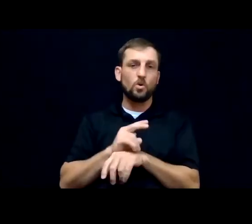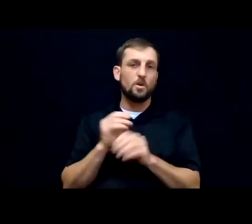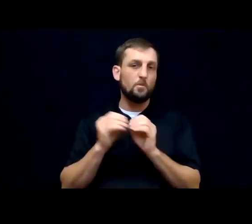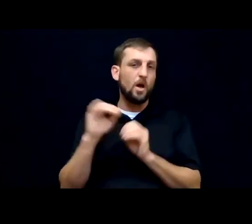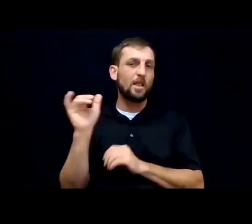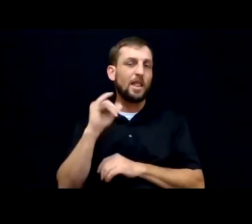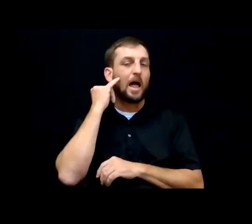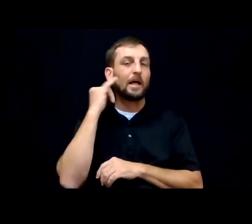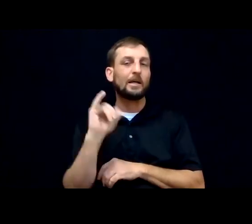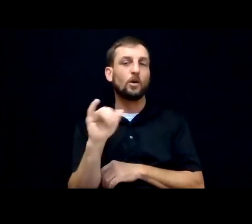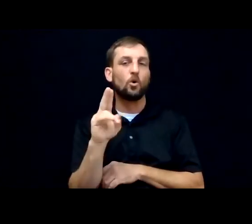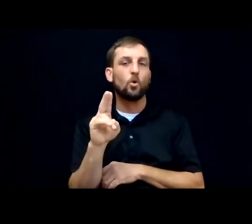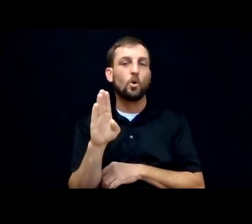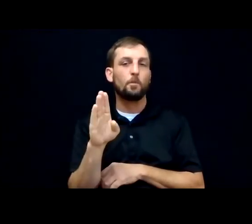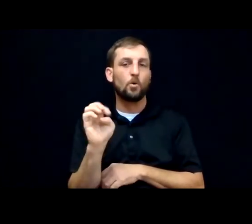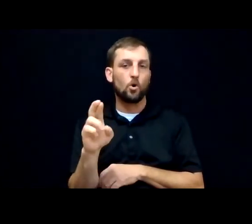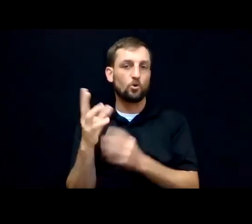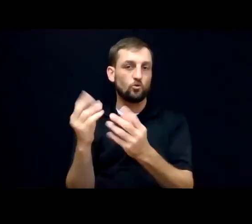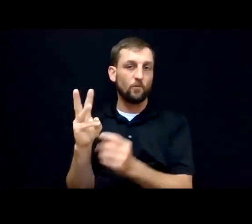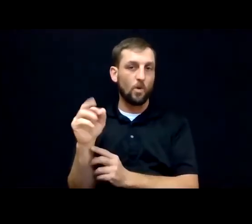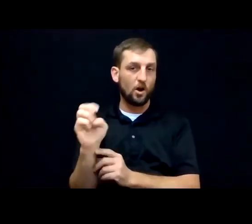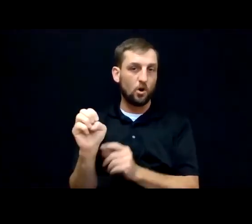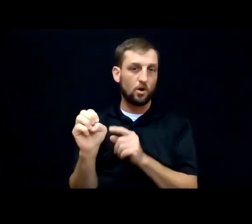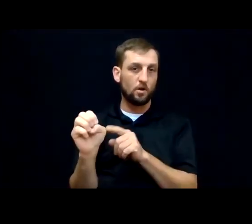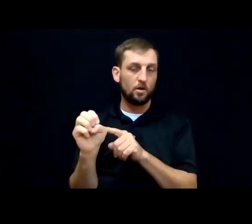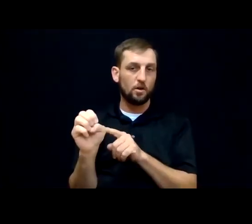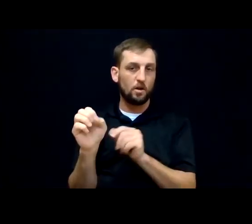software to help